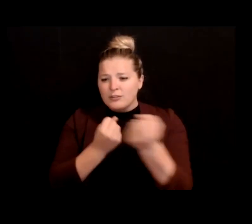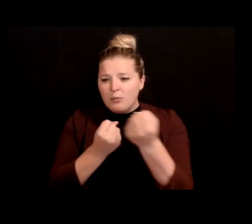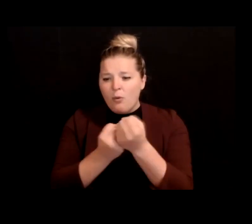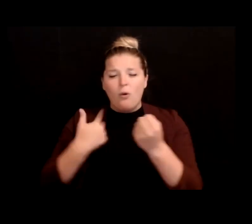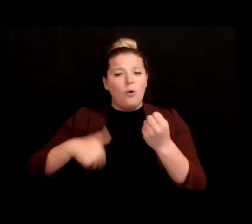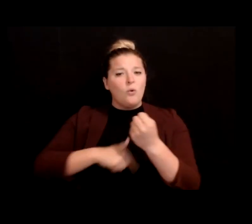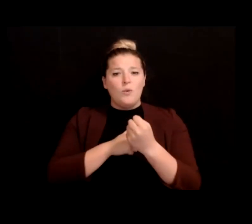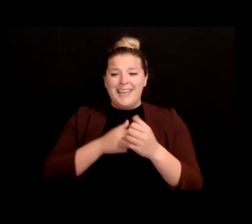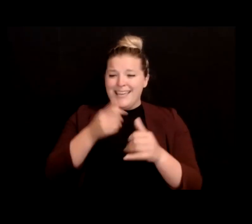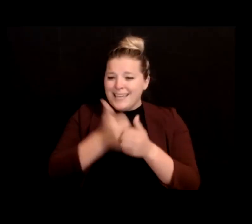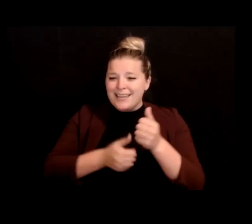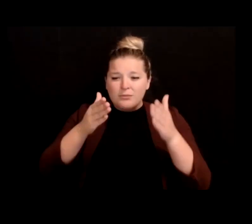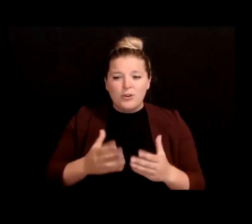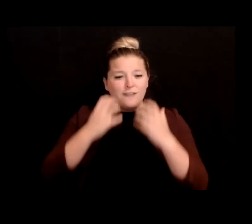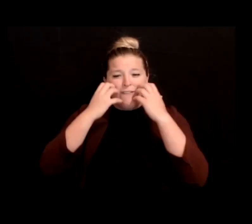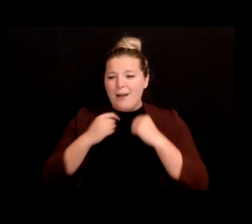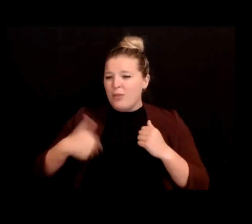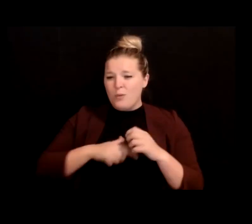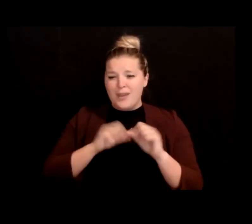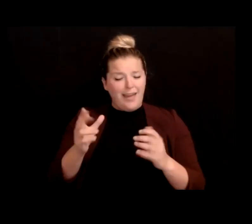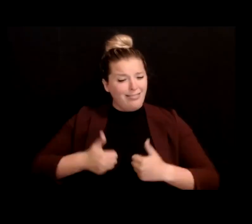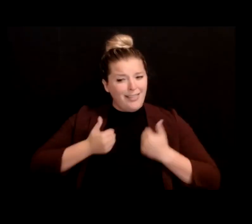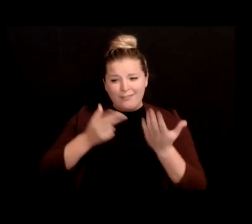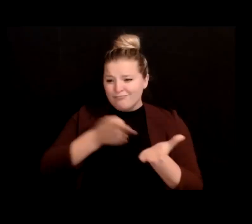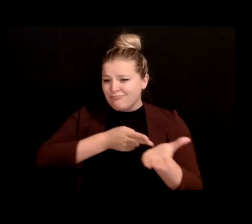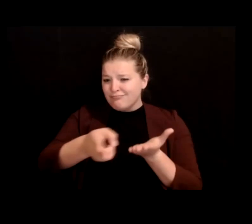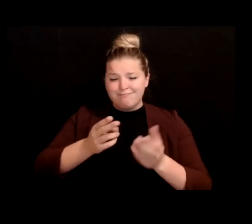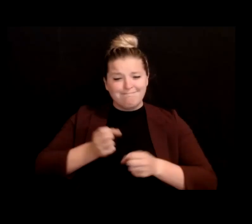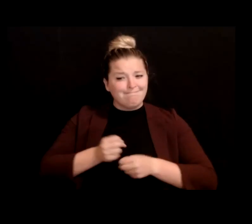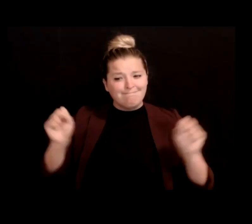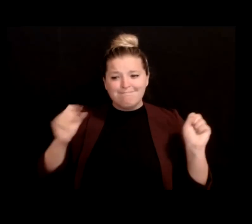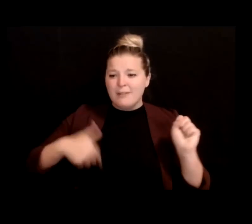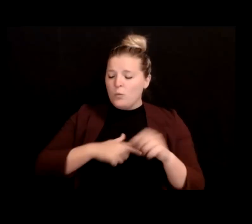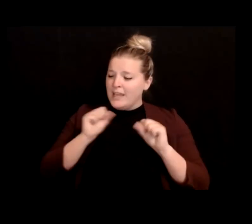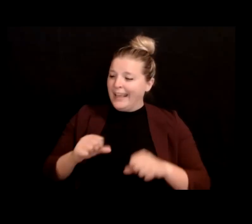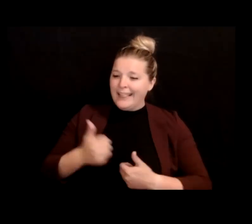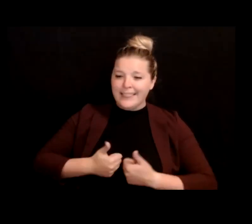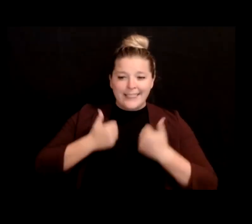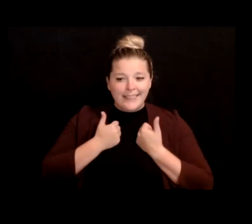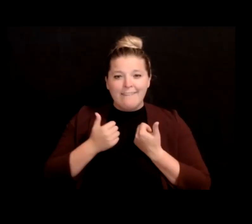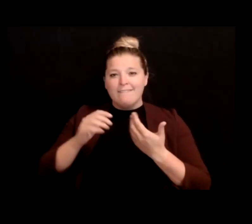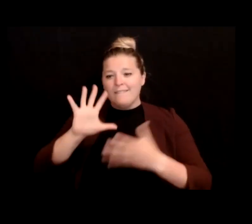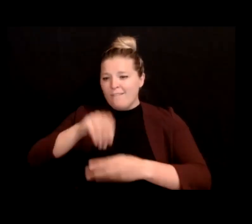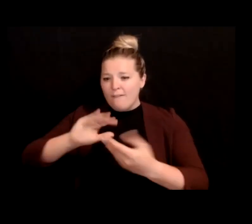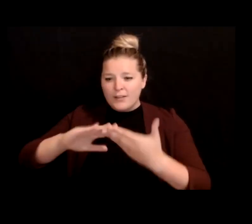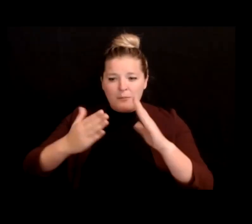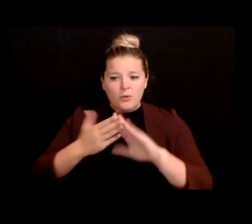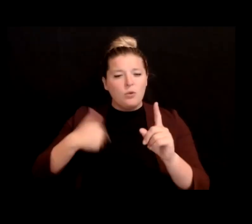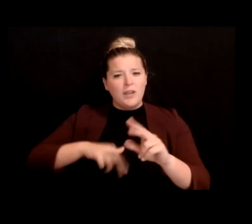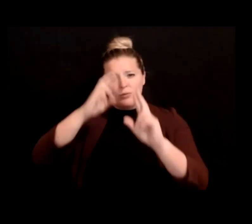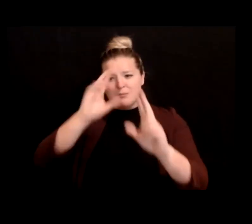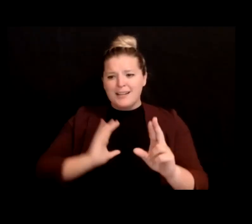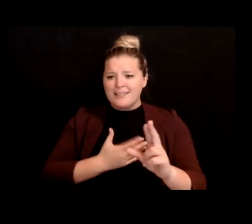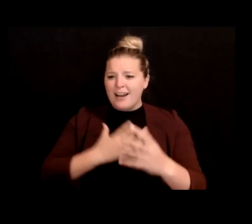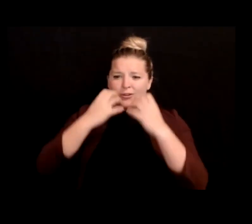individual people, able to live authentically and able to live in community, in respecting our sacred obligations, in